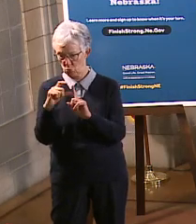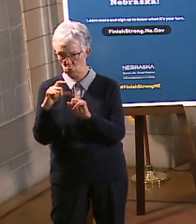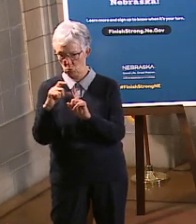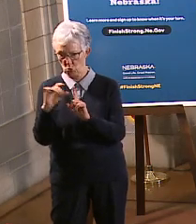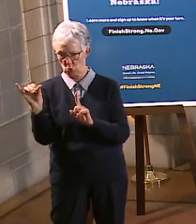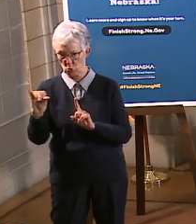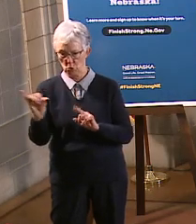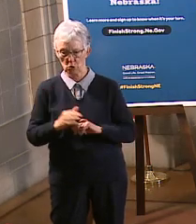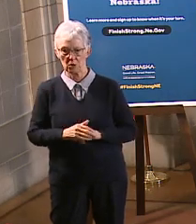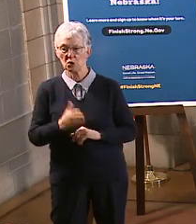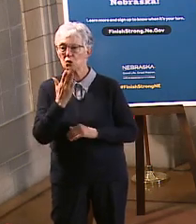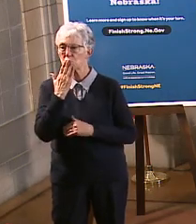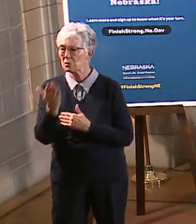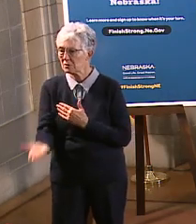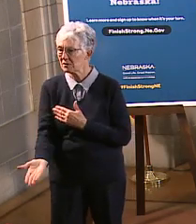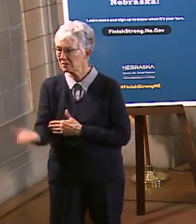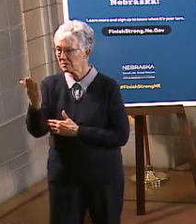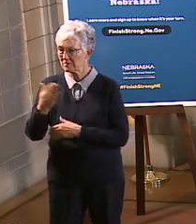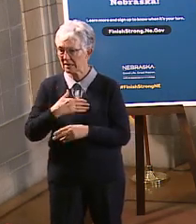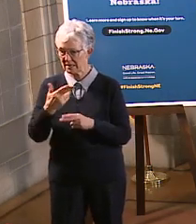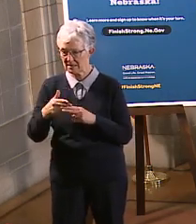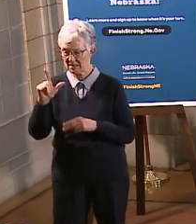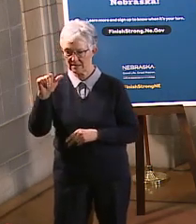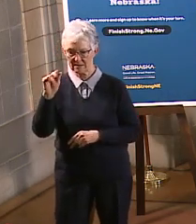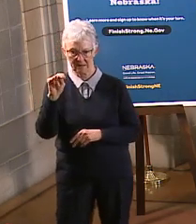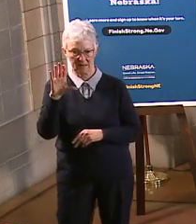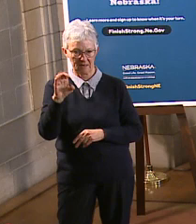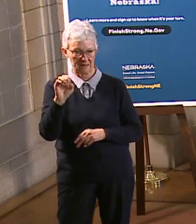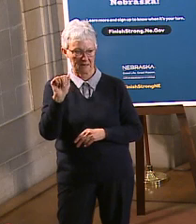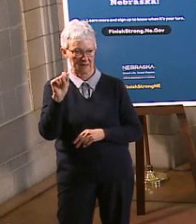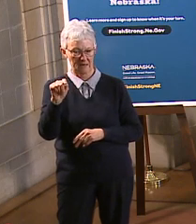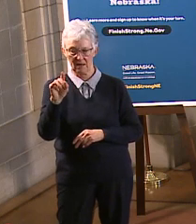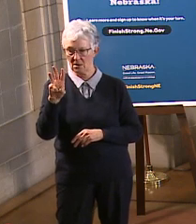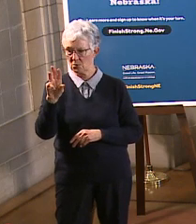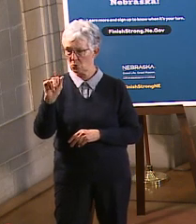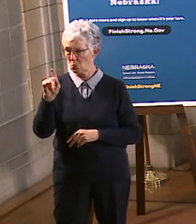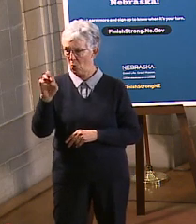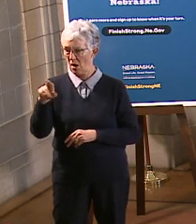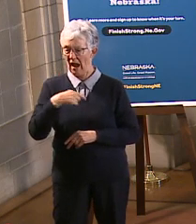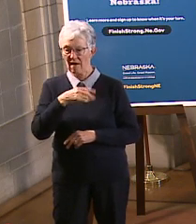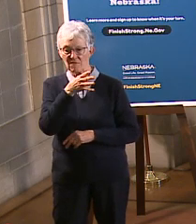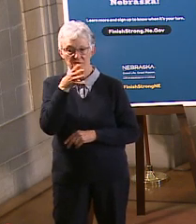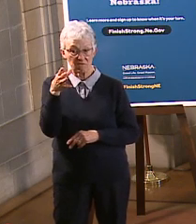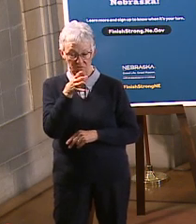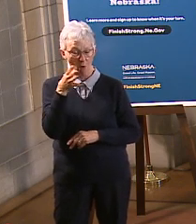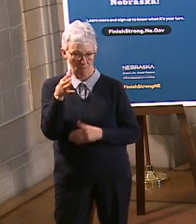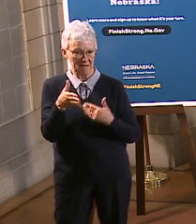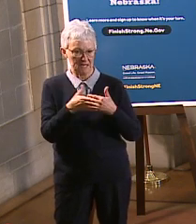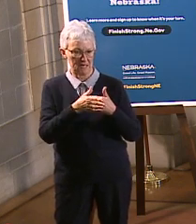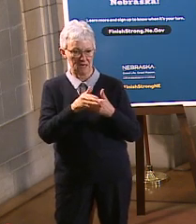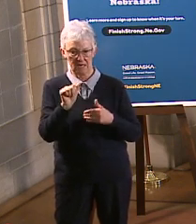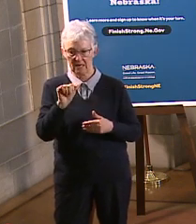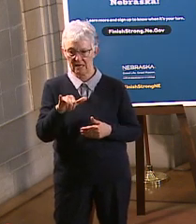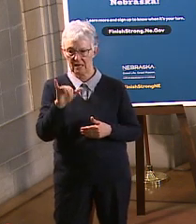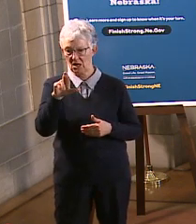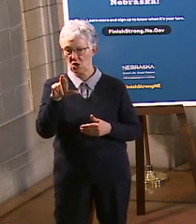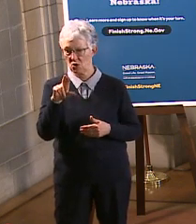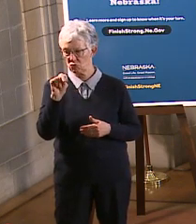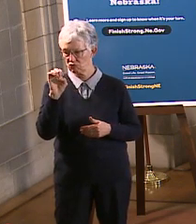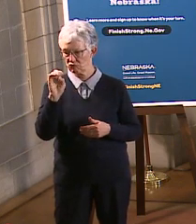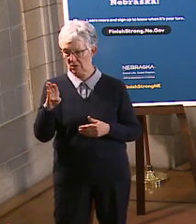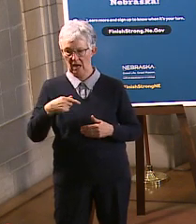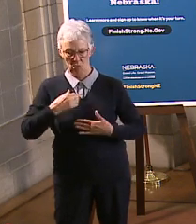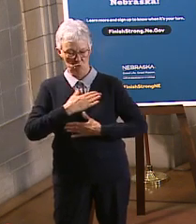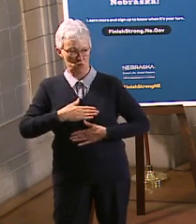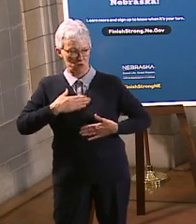Good morning. My name is Lance Atwater, and I farm near Air, Nebraska. And I appreciate the opportunity today to be here with Governor